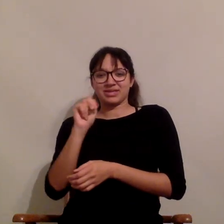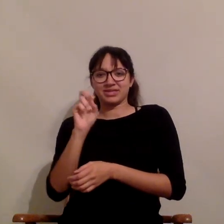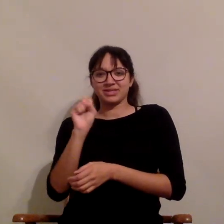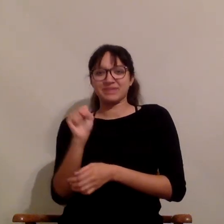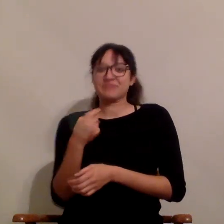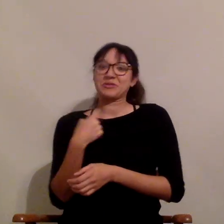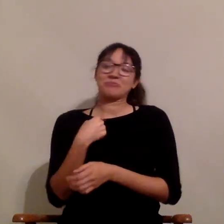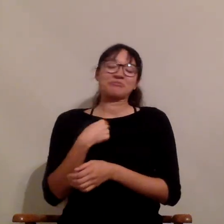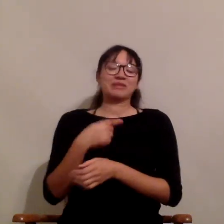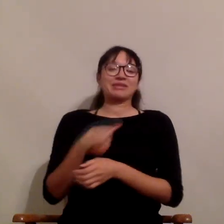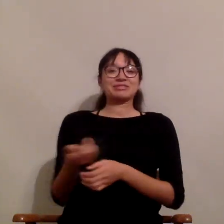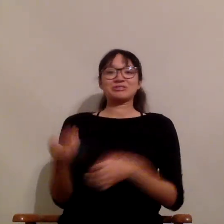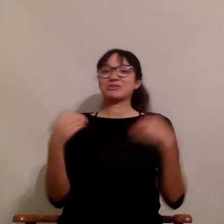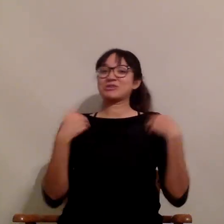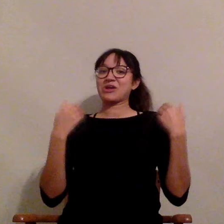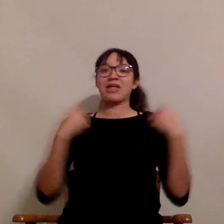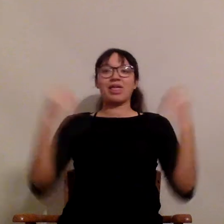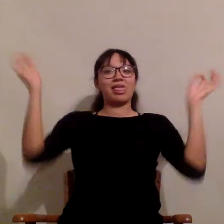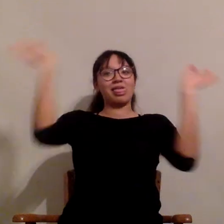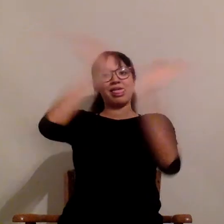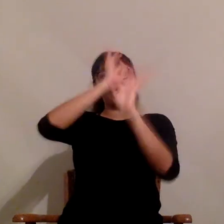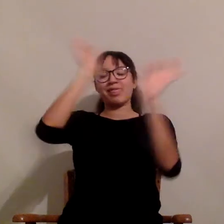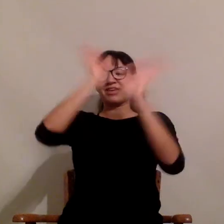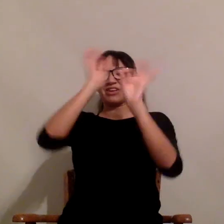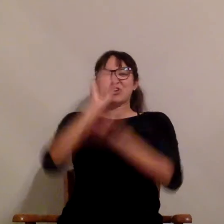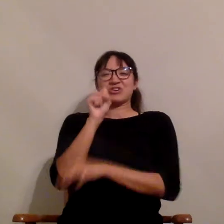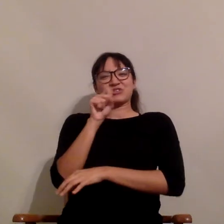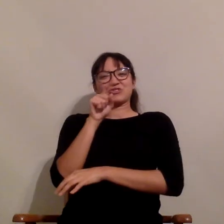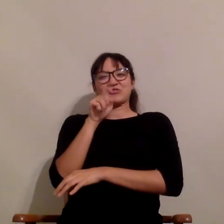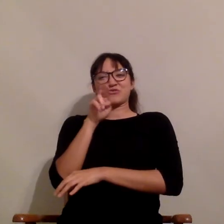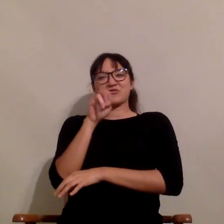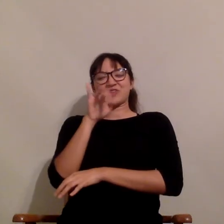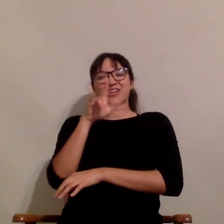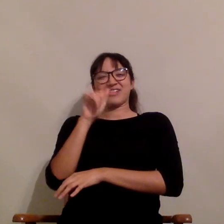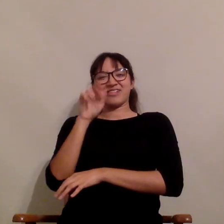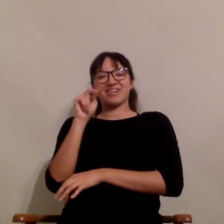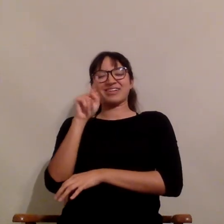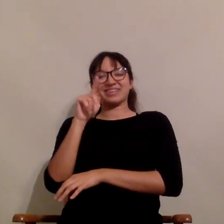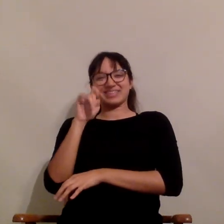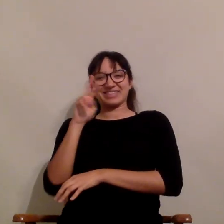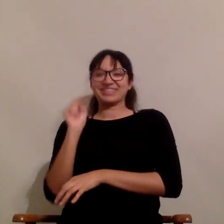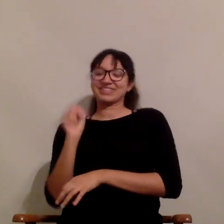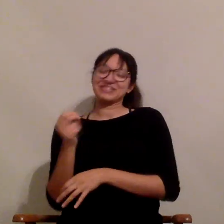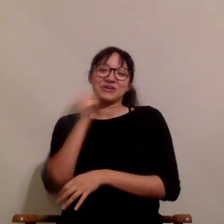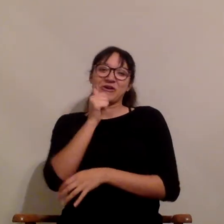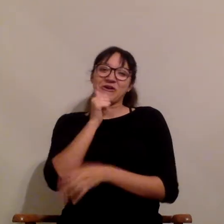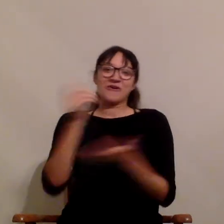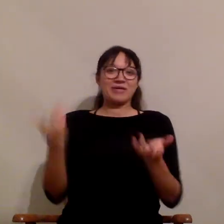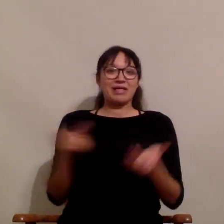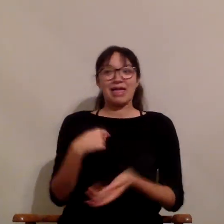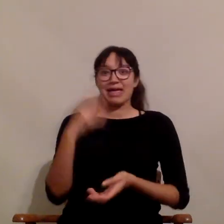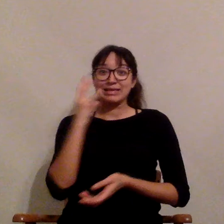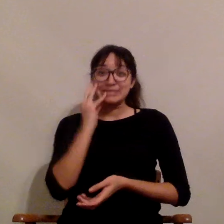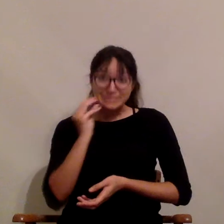girl who had no previous research experience. And I was tasked to look at how cancer